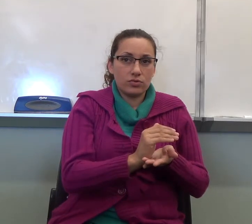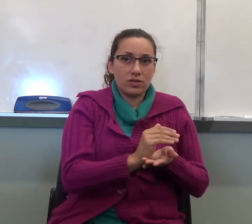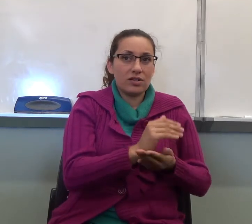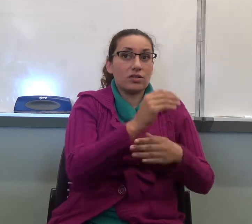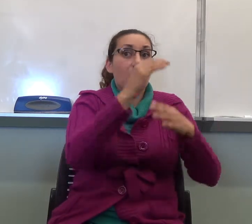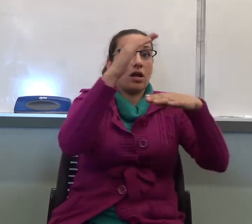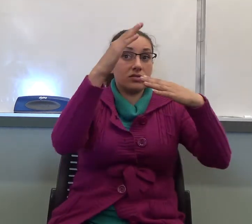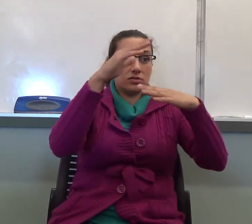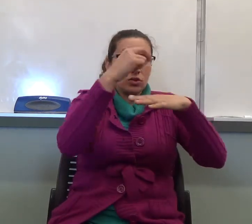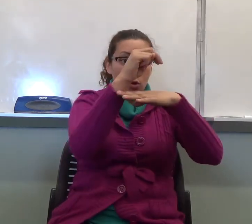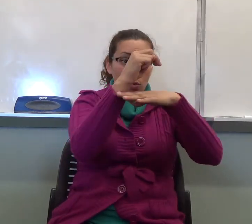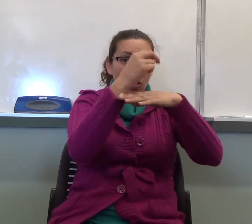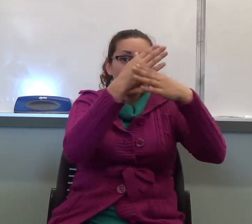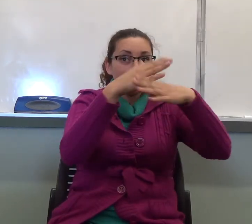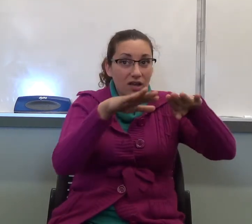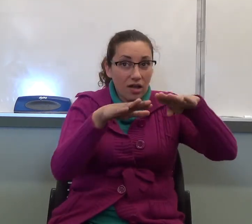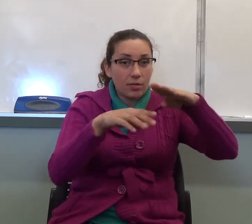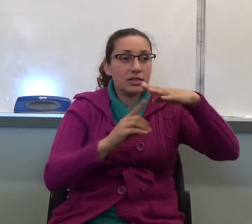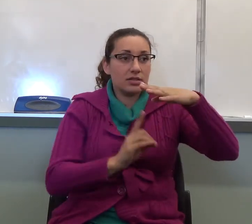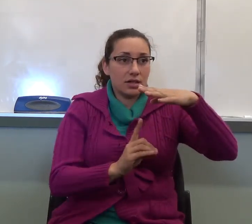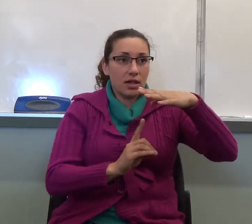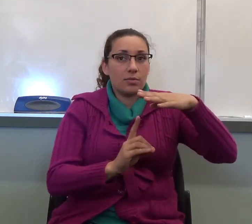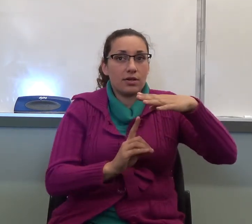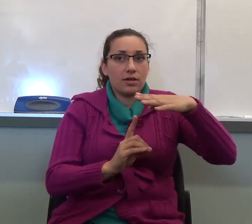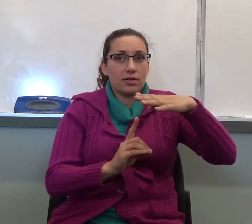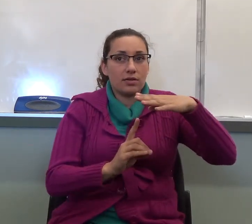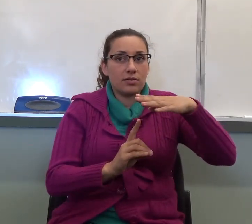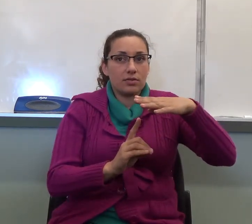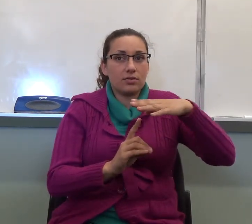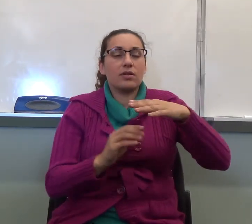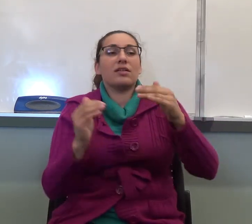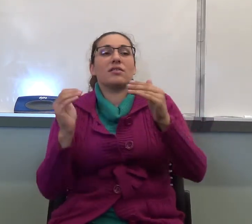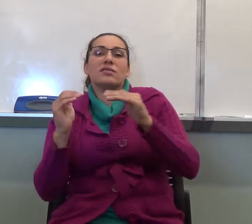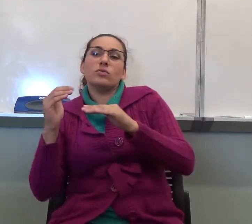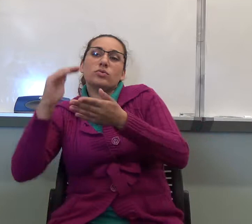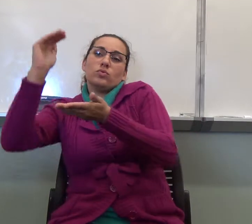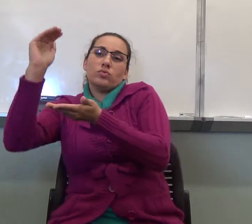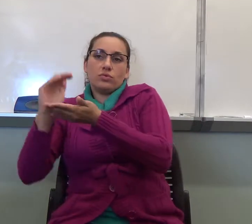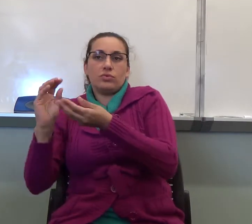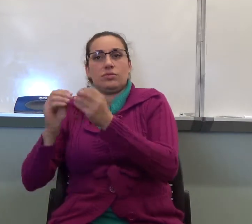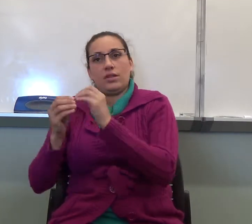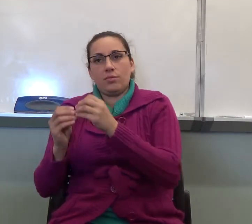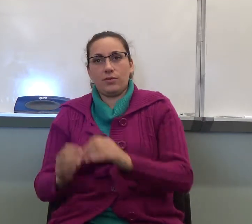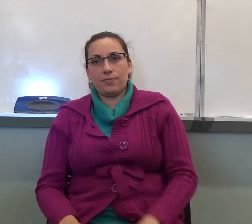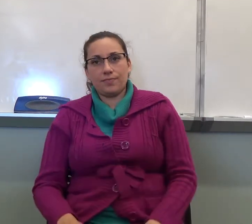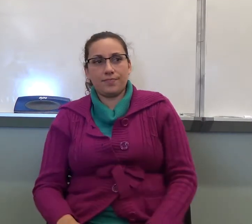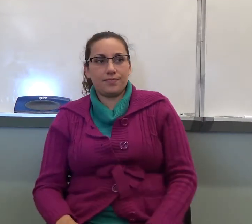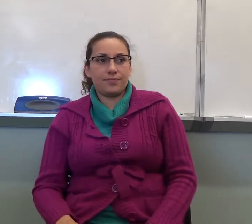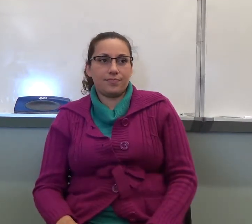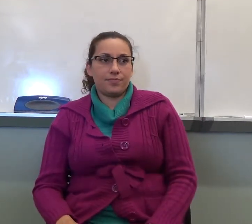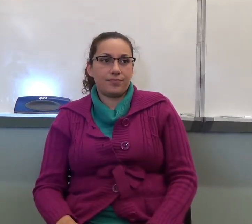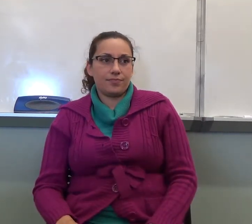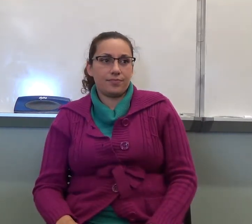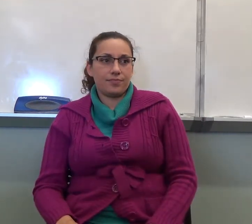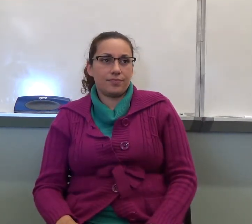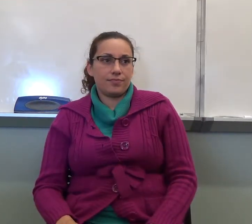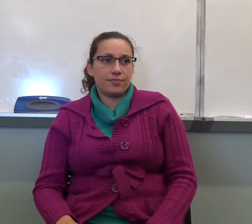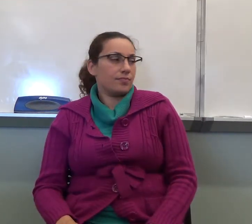the largest number you can divide by is 4. The largest? So you divide 4 into 12 is 3, 4 into that is 13. So it becomes a reduced